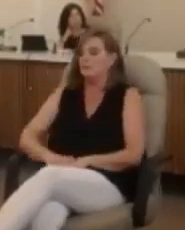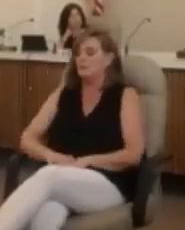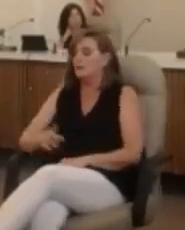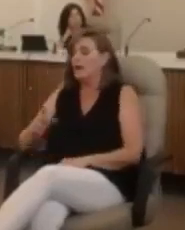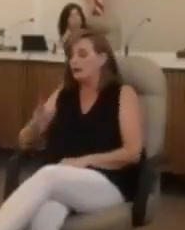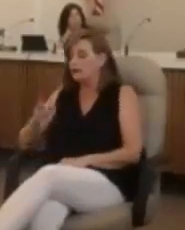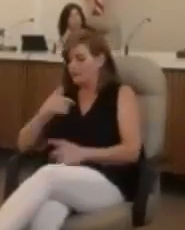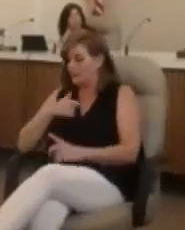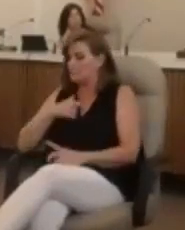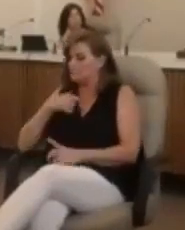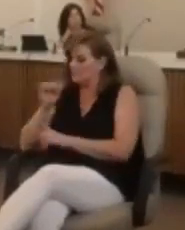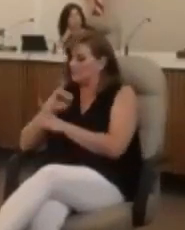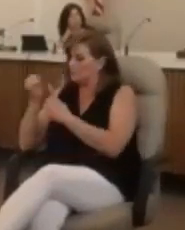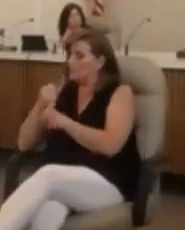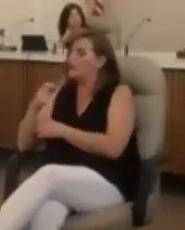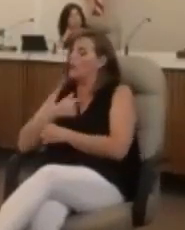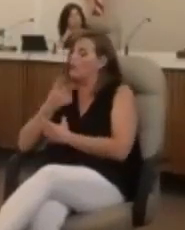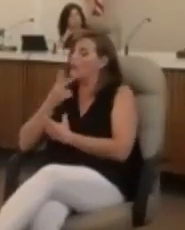as an